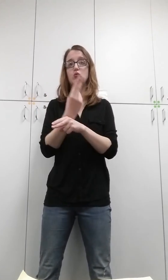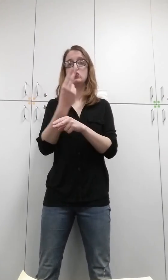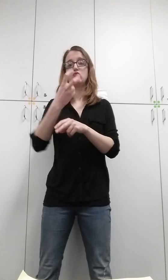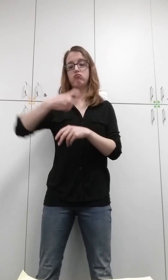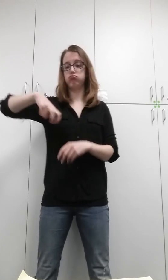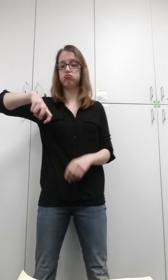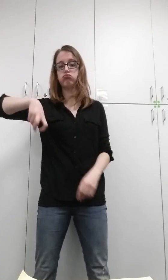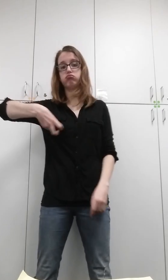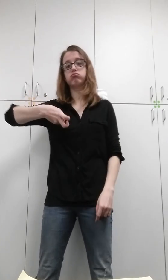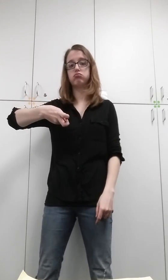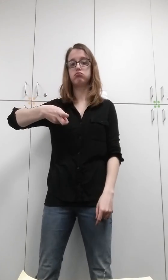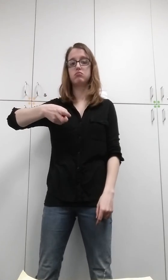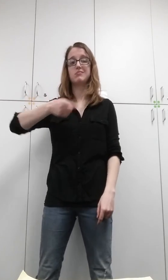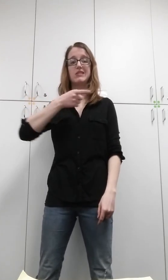it as first person dialogue.